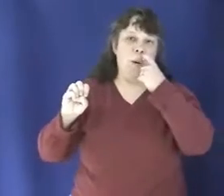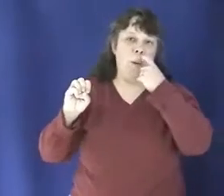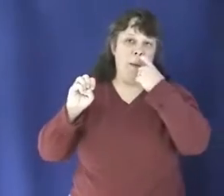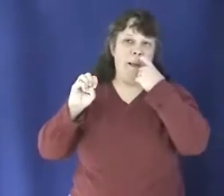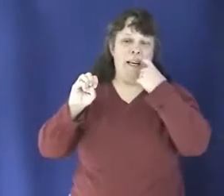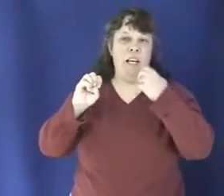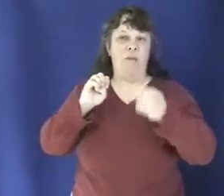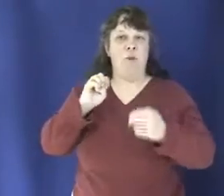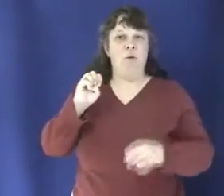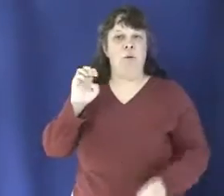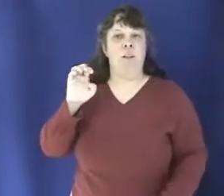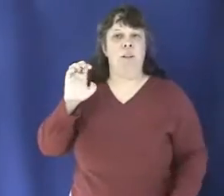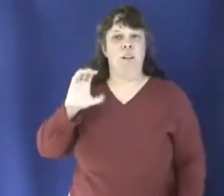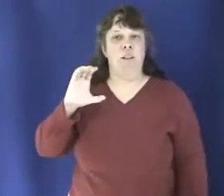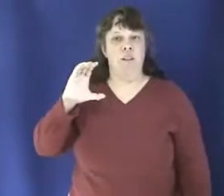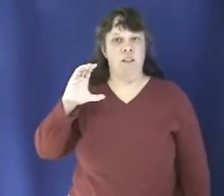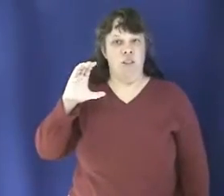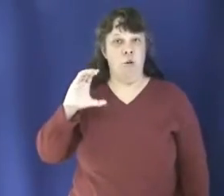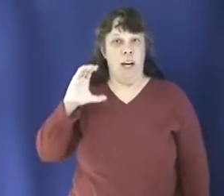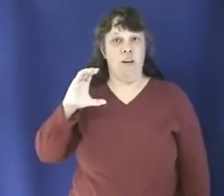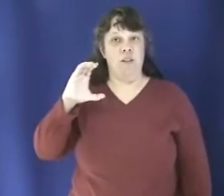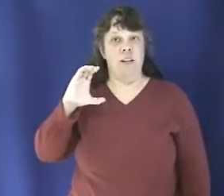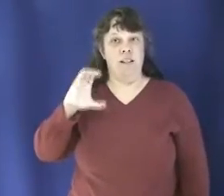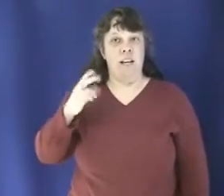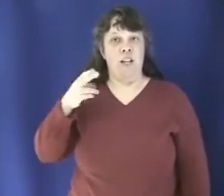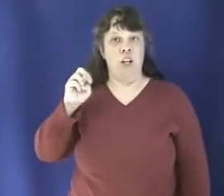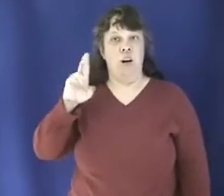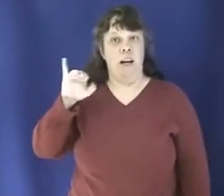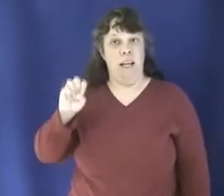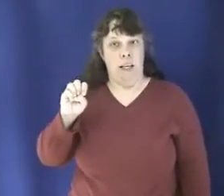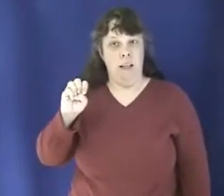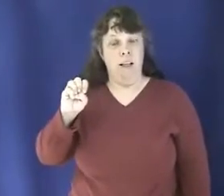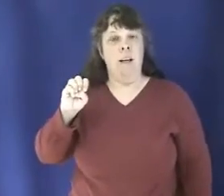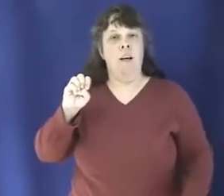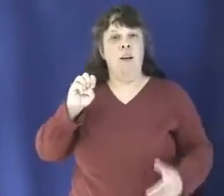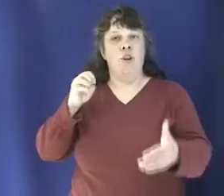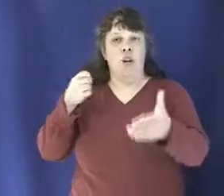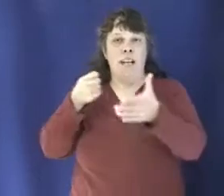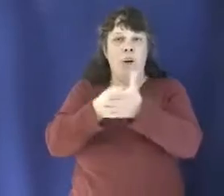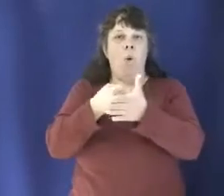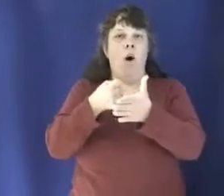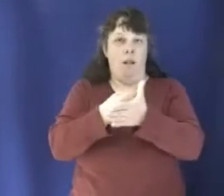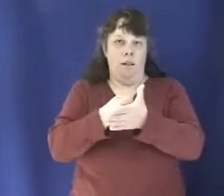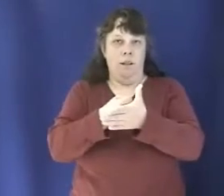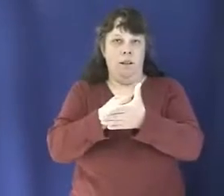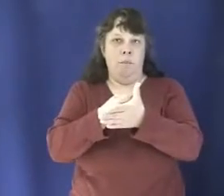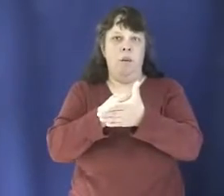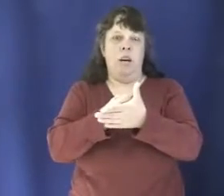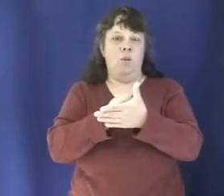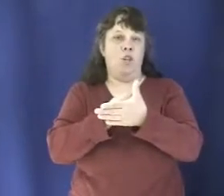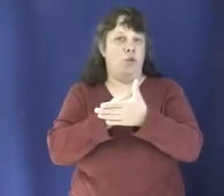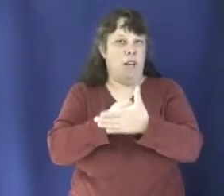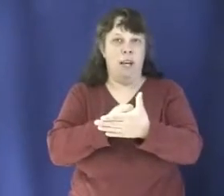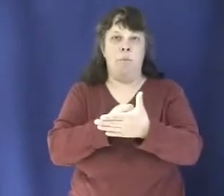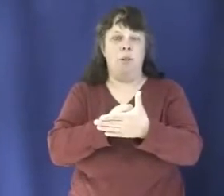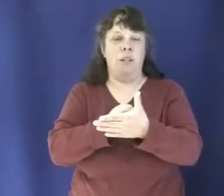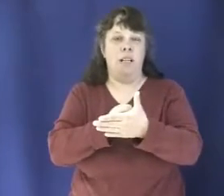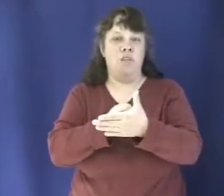So if you do letters, C-H-E-R-I-E, you're going to hit a wall beyond which you cannot build any